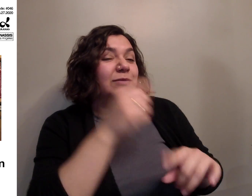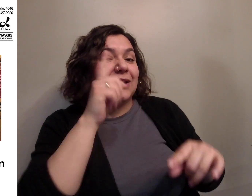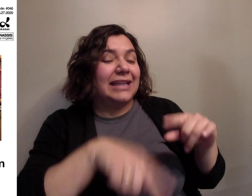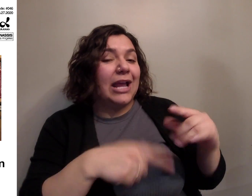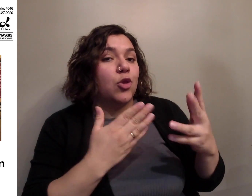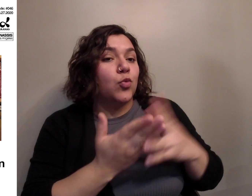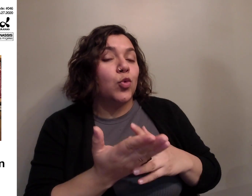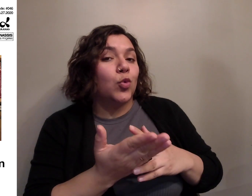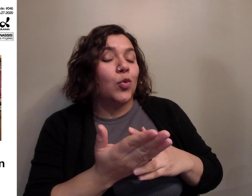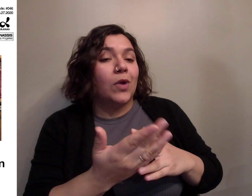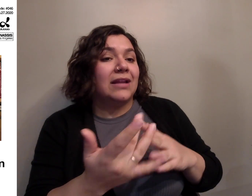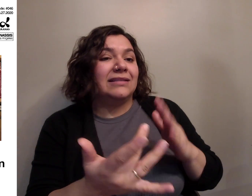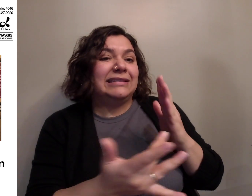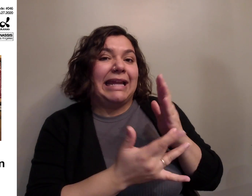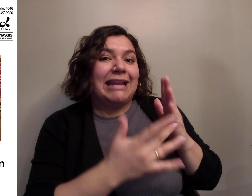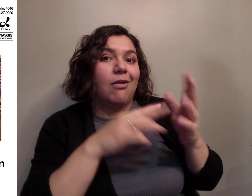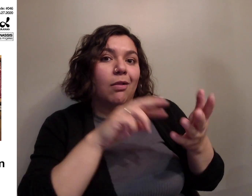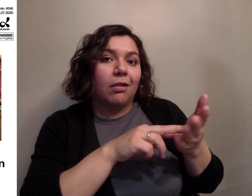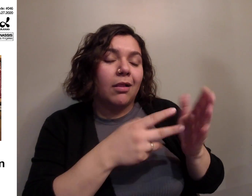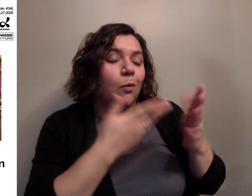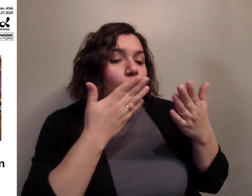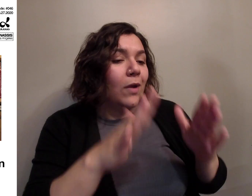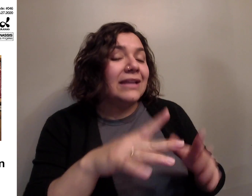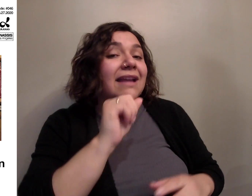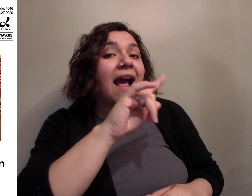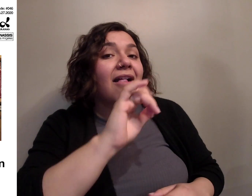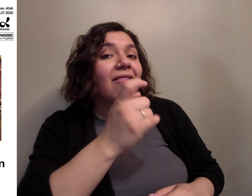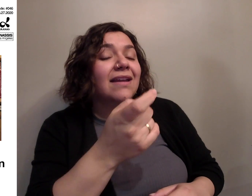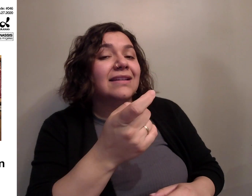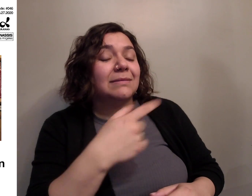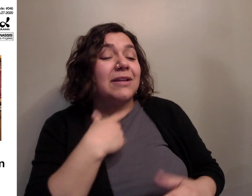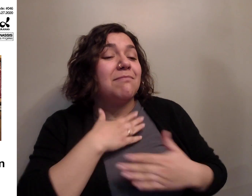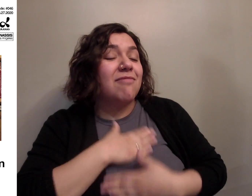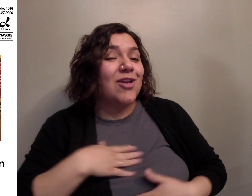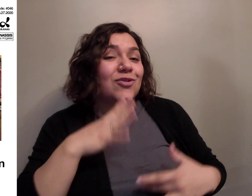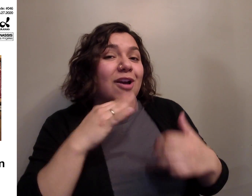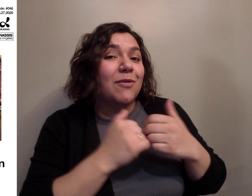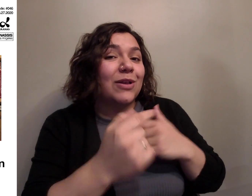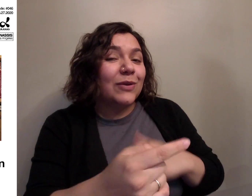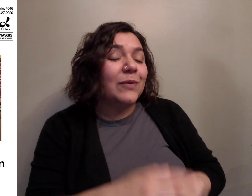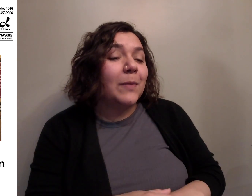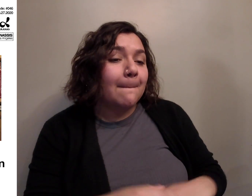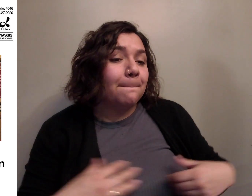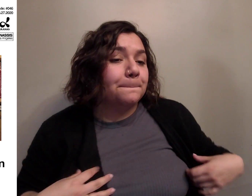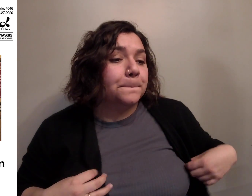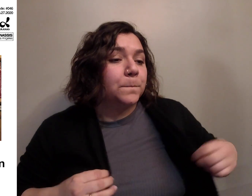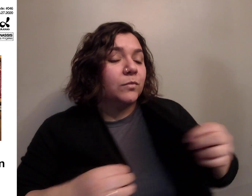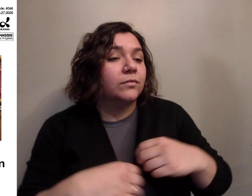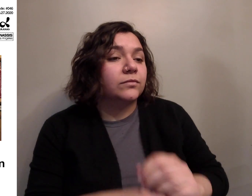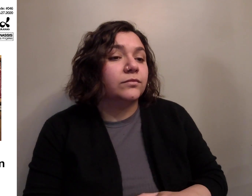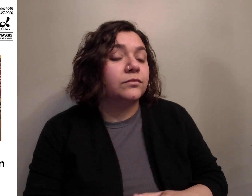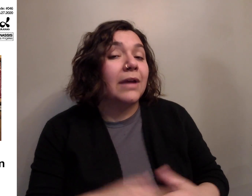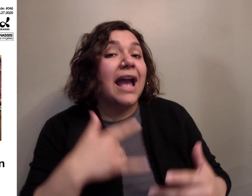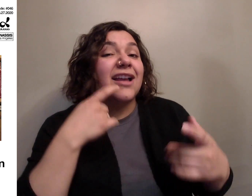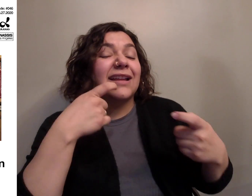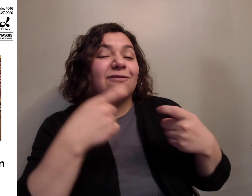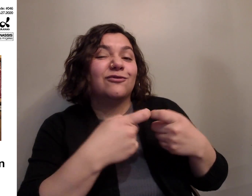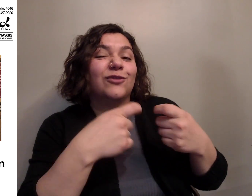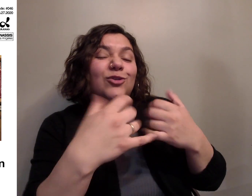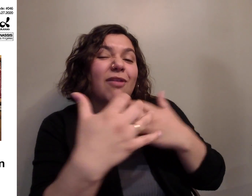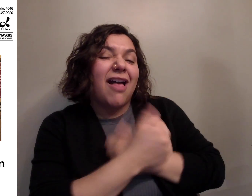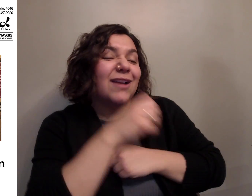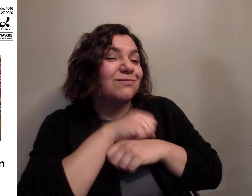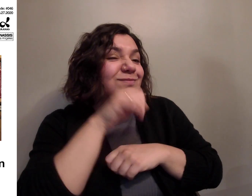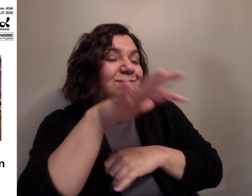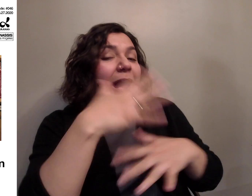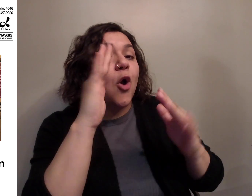Thankfully it can't be captured through technical means. Alex, it's been such a pleasure to talk to you. I